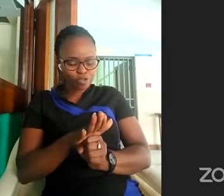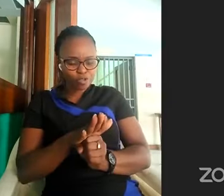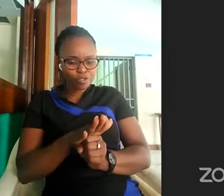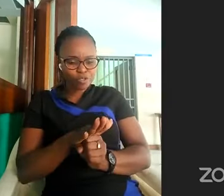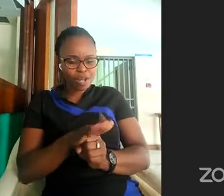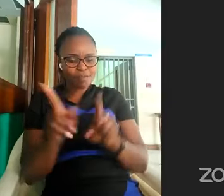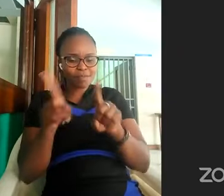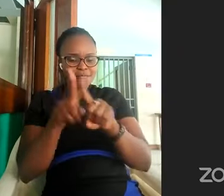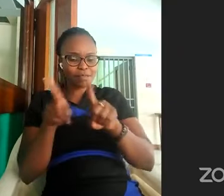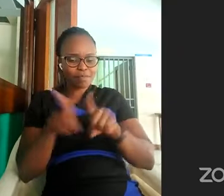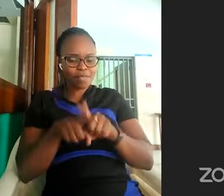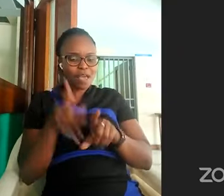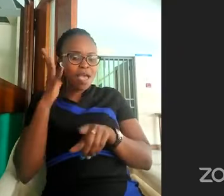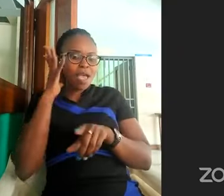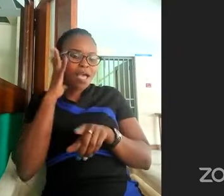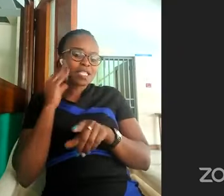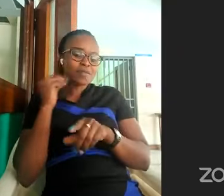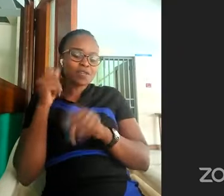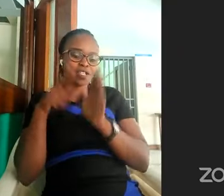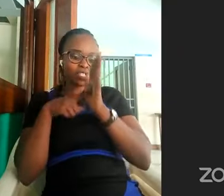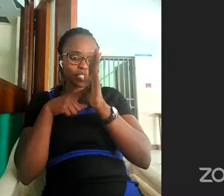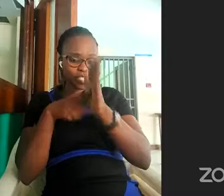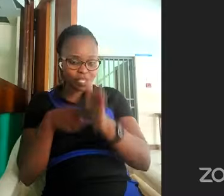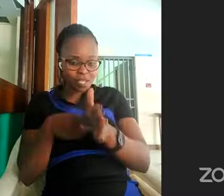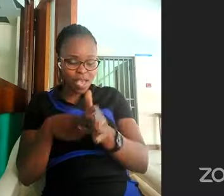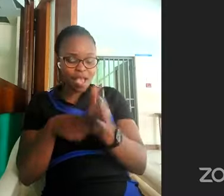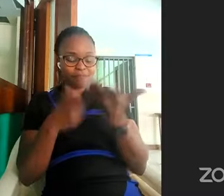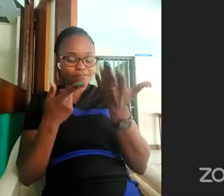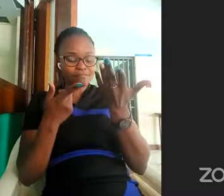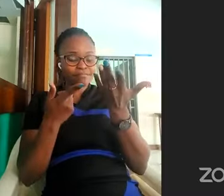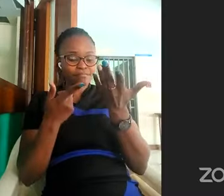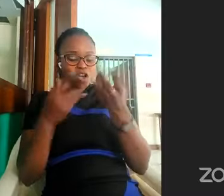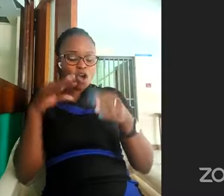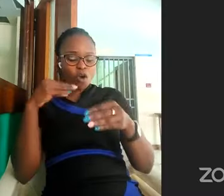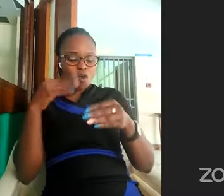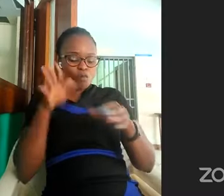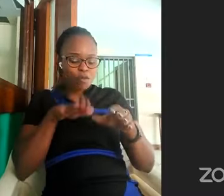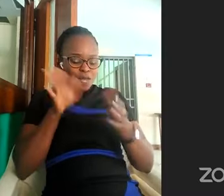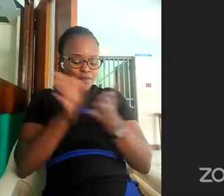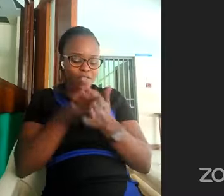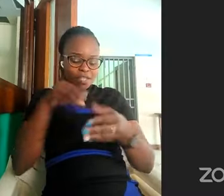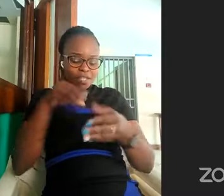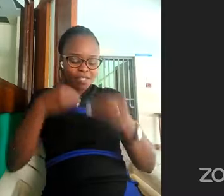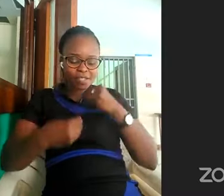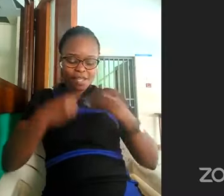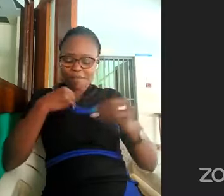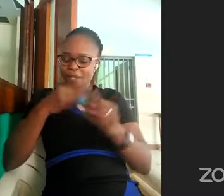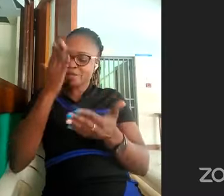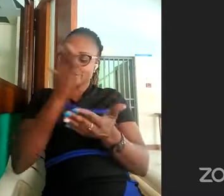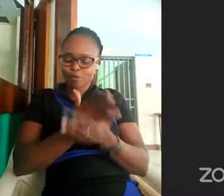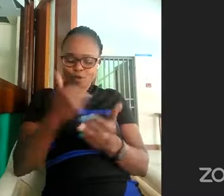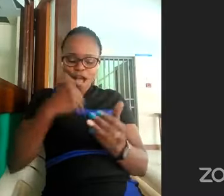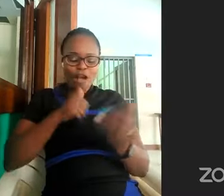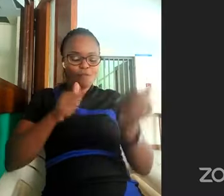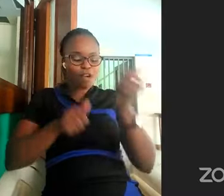here indicate that women with disabilities are exposed to abuse by those meant to provide care,